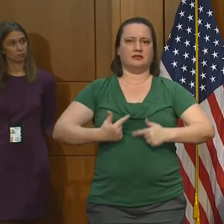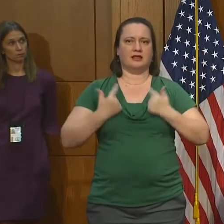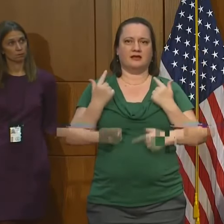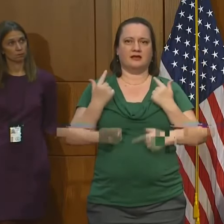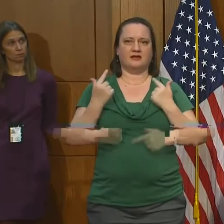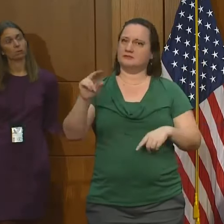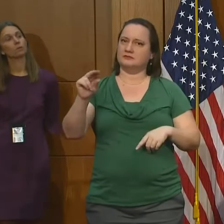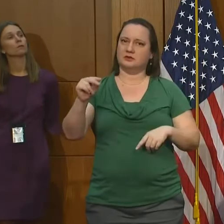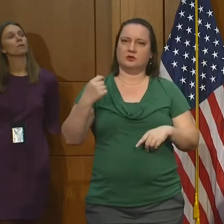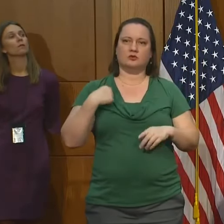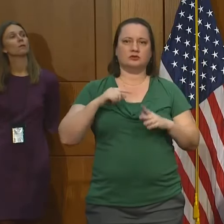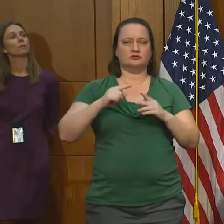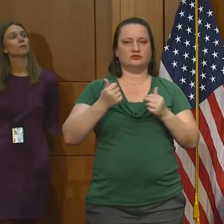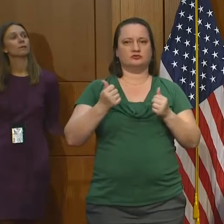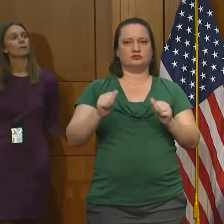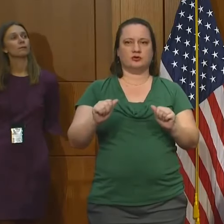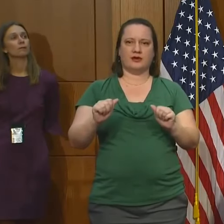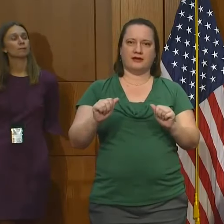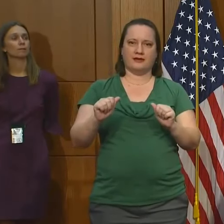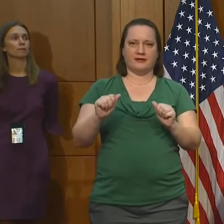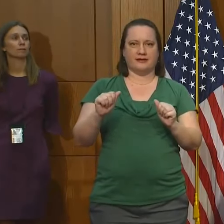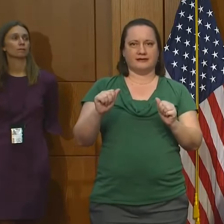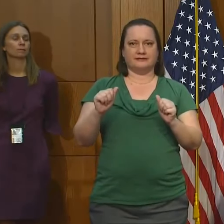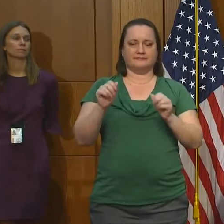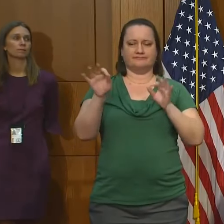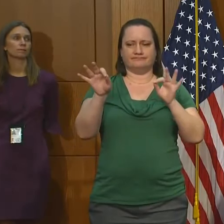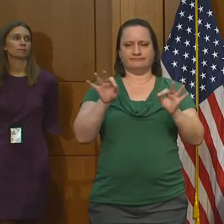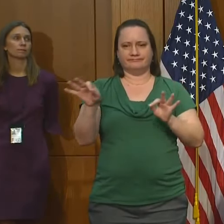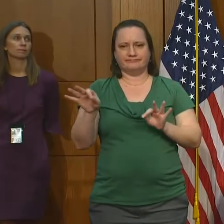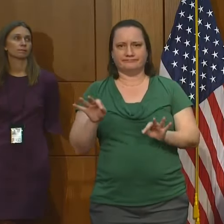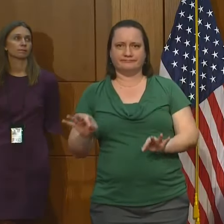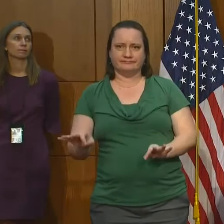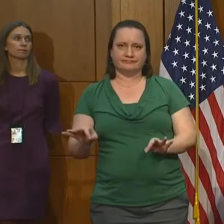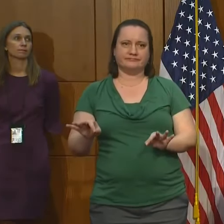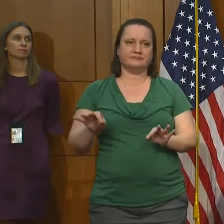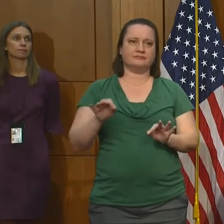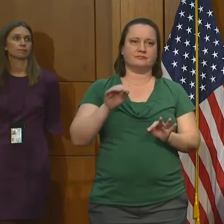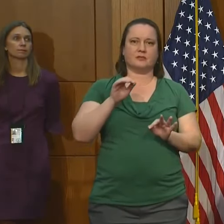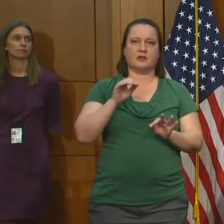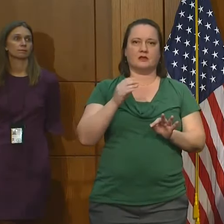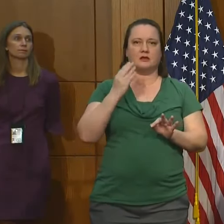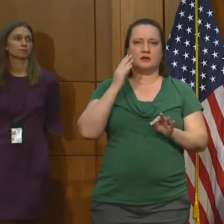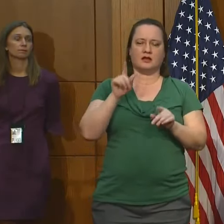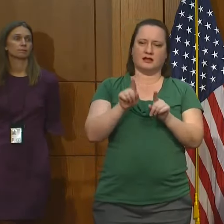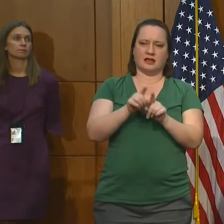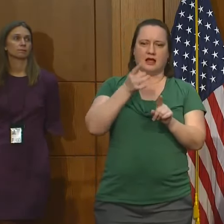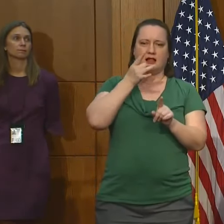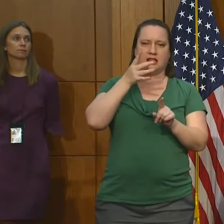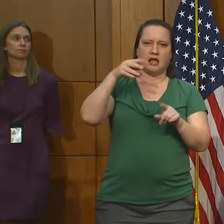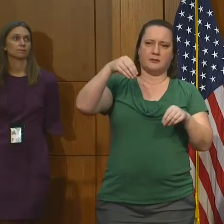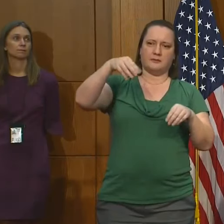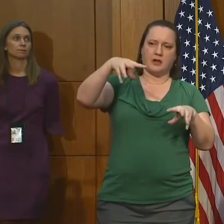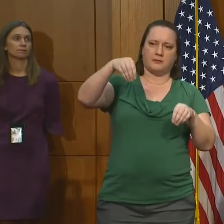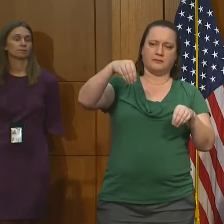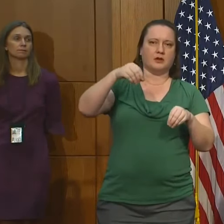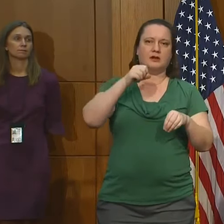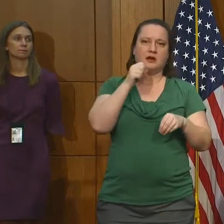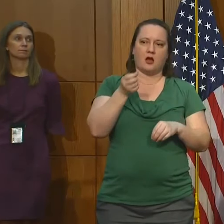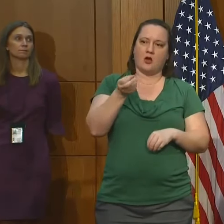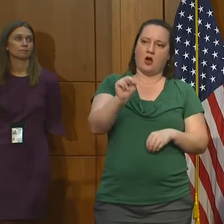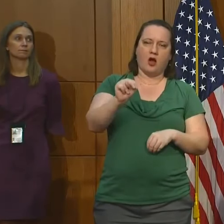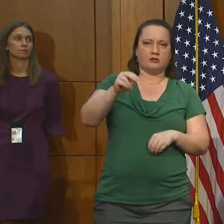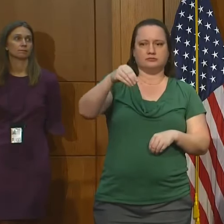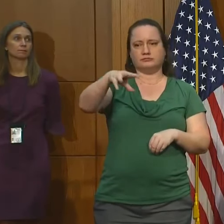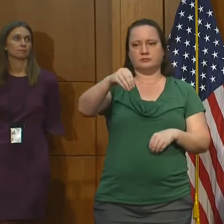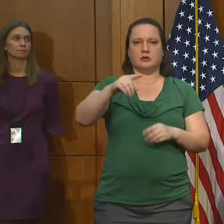tried to use that analogy, and I think it's a fairly good analogy. Rather than flipping a switch, we're taking a dimmer switch, and we're just turning